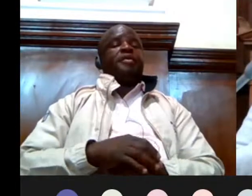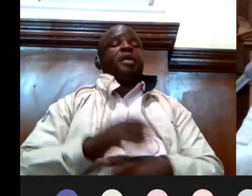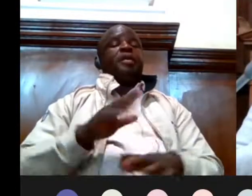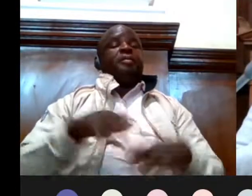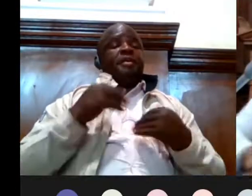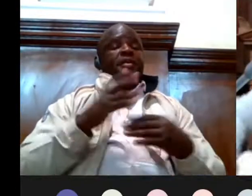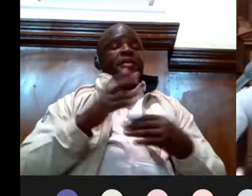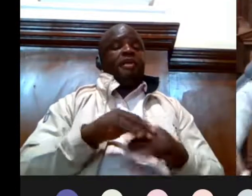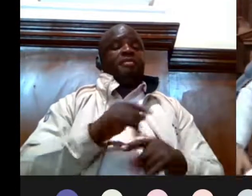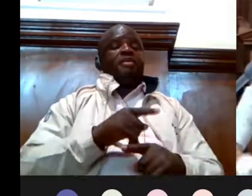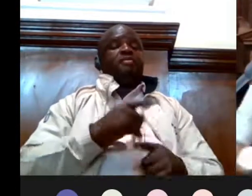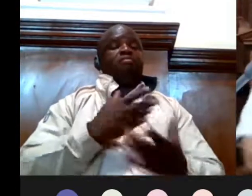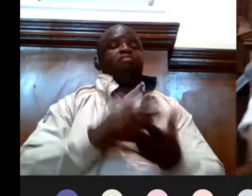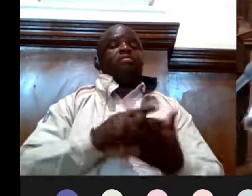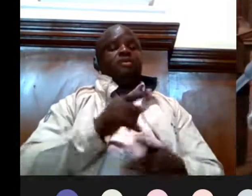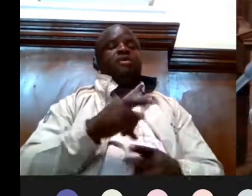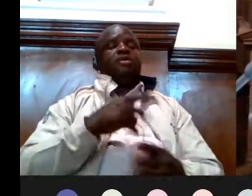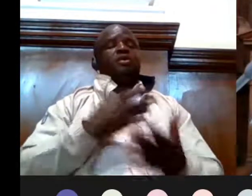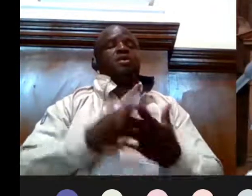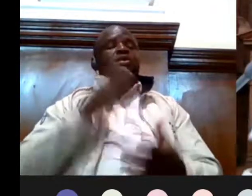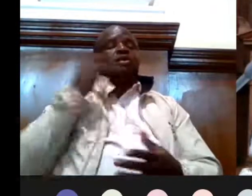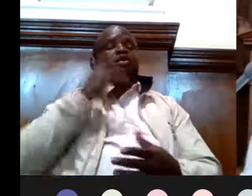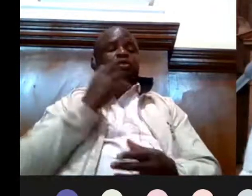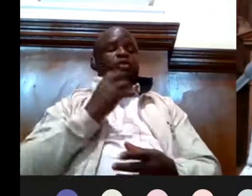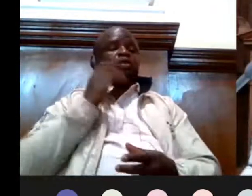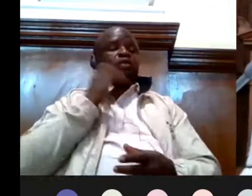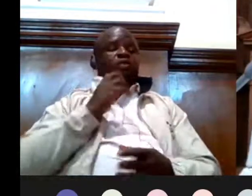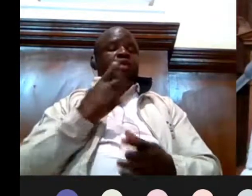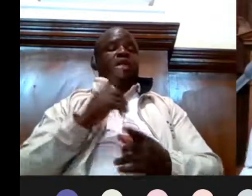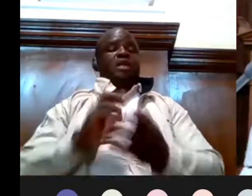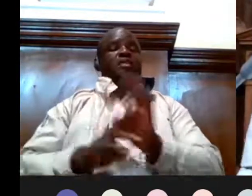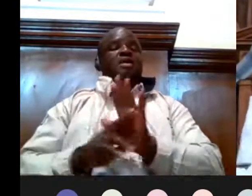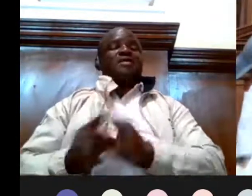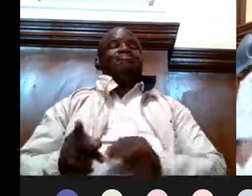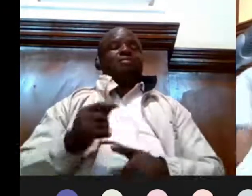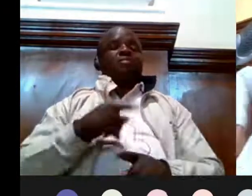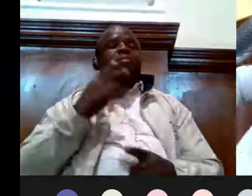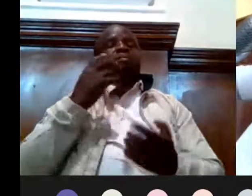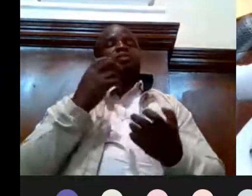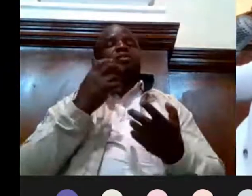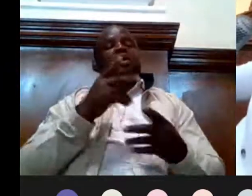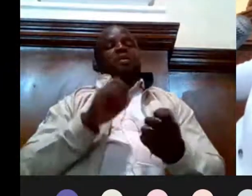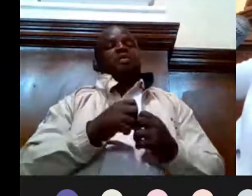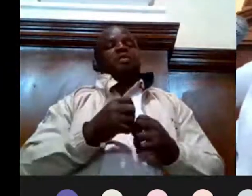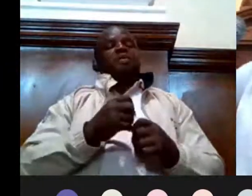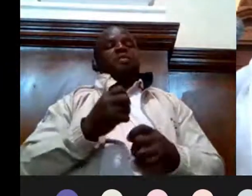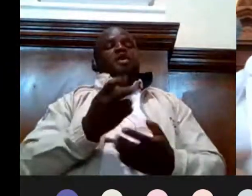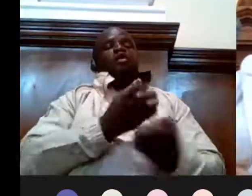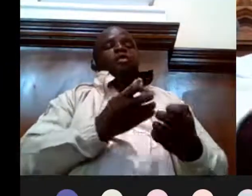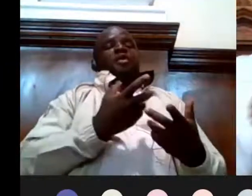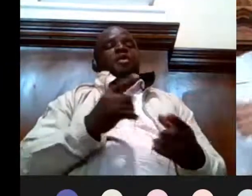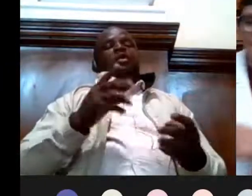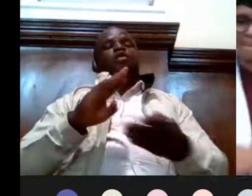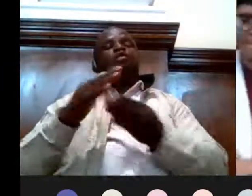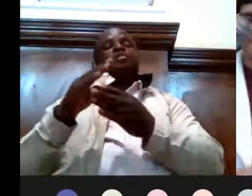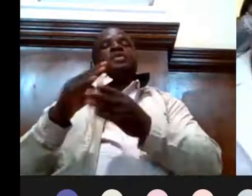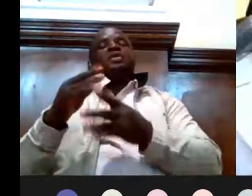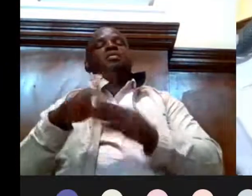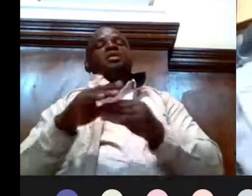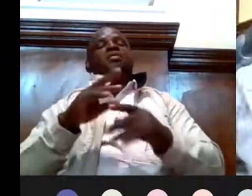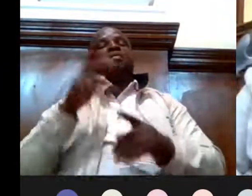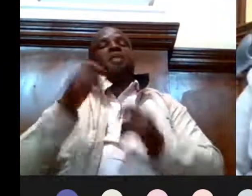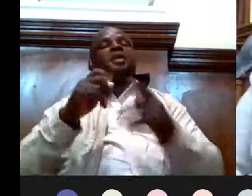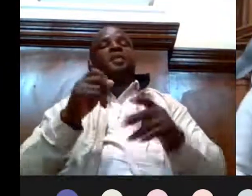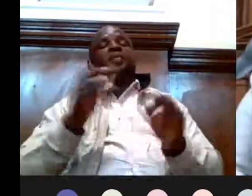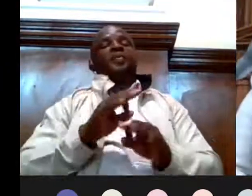this legislature will make excuses saying it's the economy, it's the culture of non-payment, or it's the